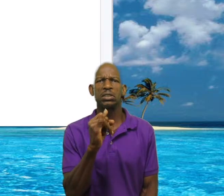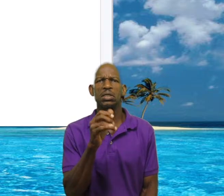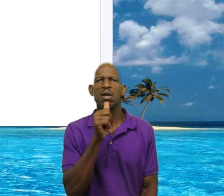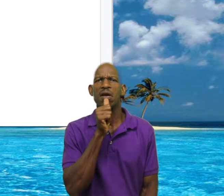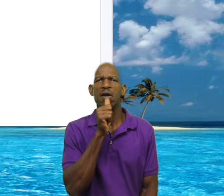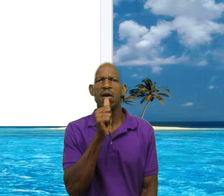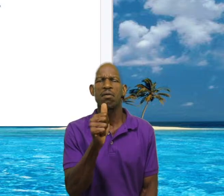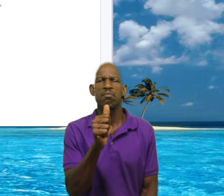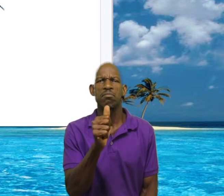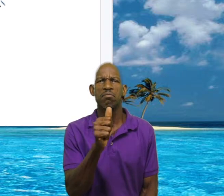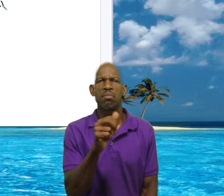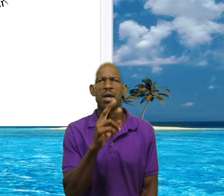ah.